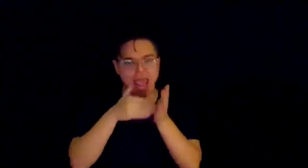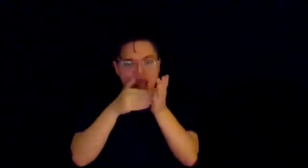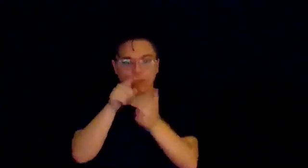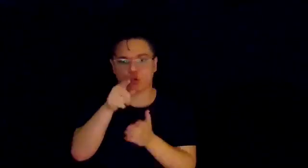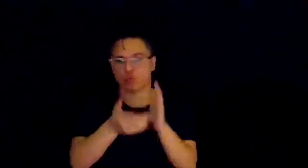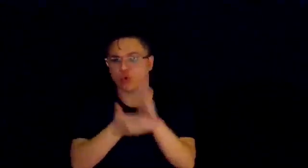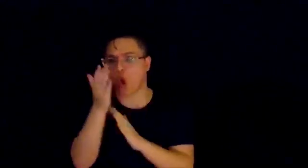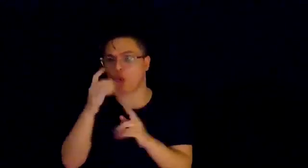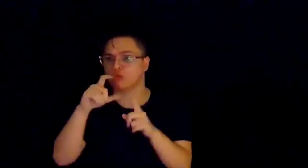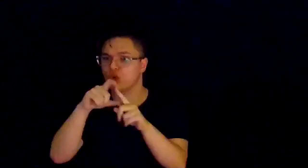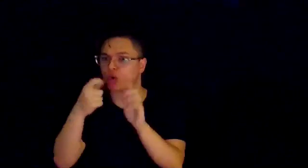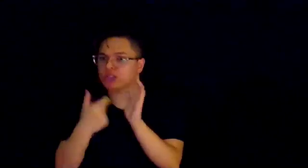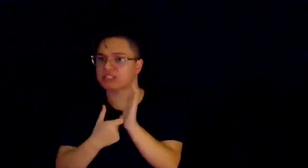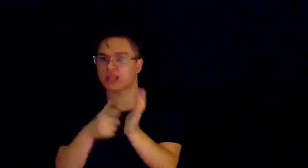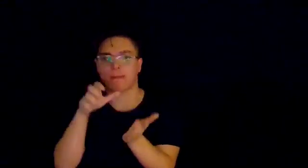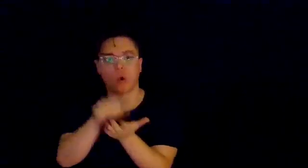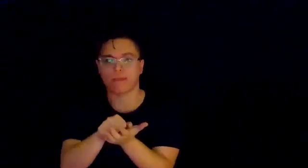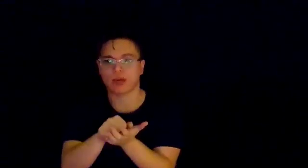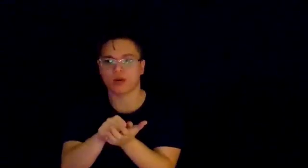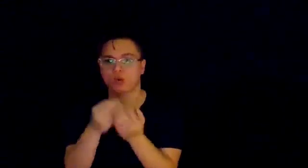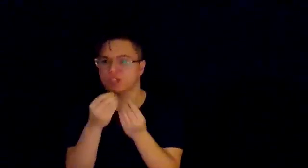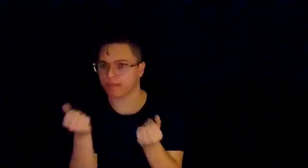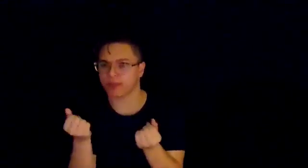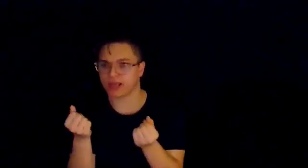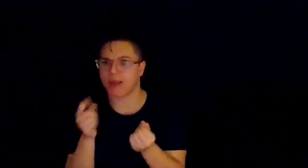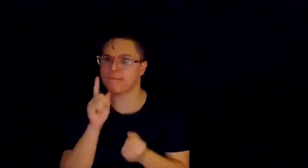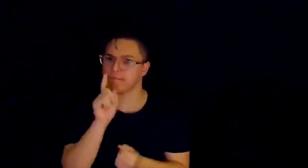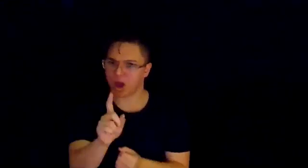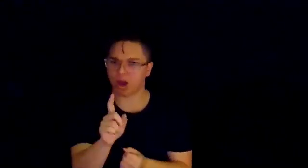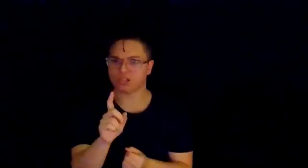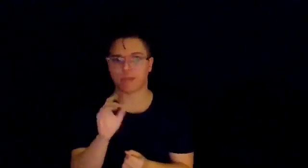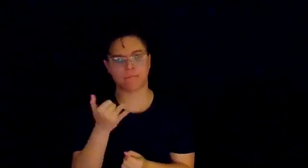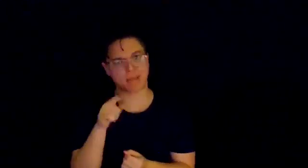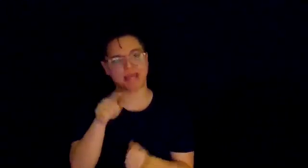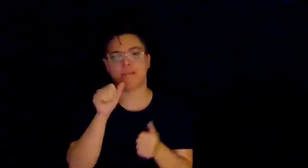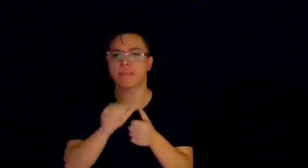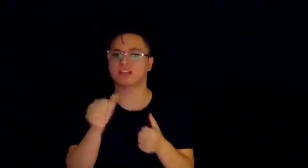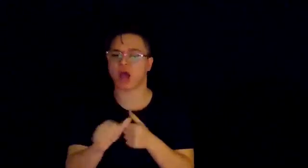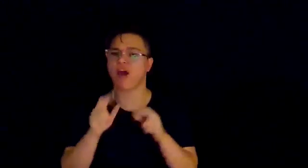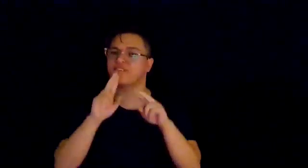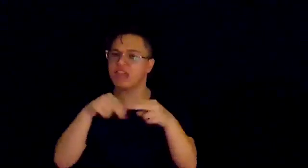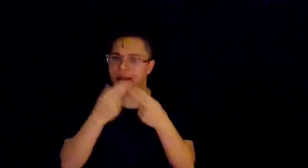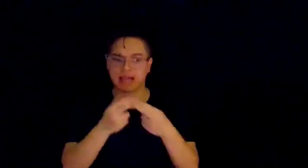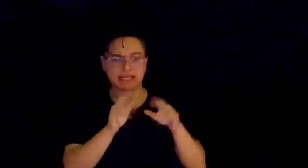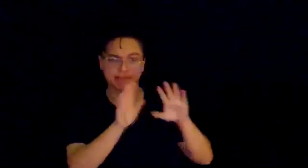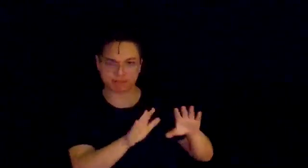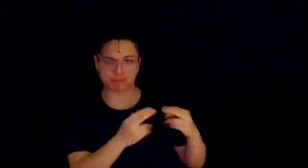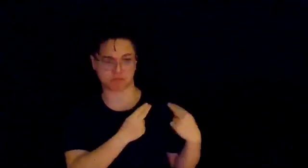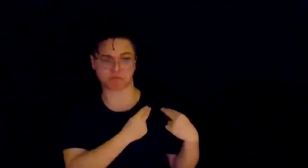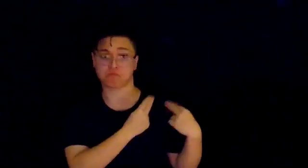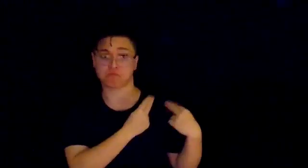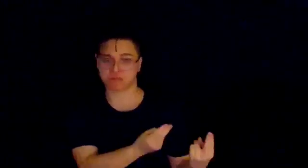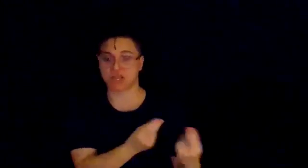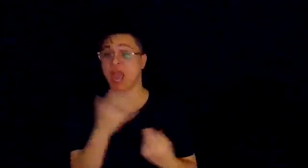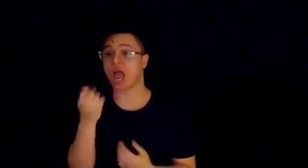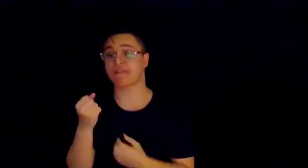Maybe you have family help. Maybe if you go to the doctors, you need to have a doctor's appointment.